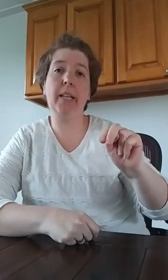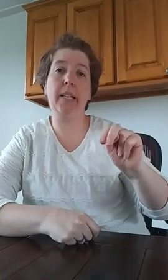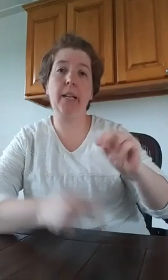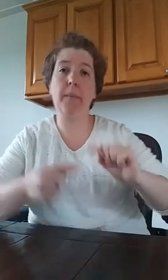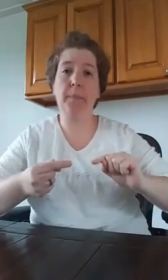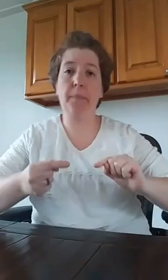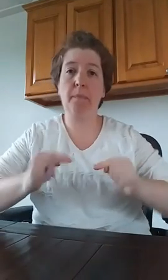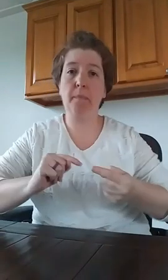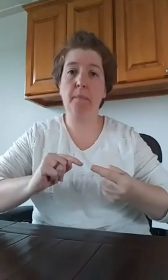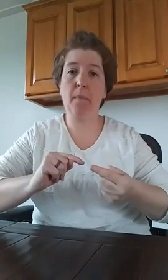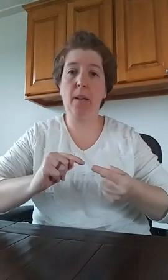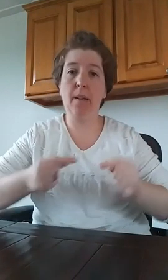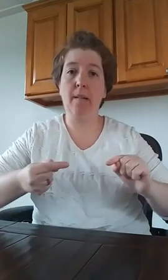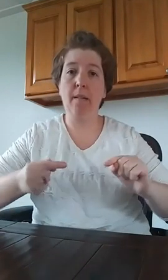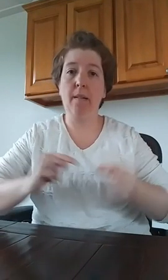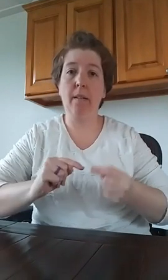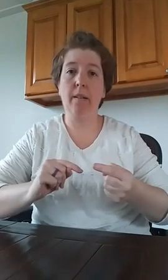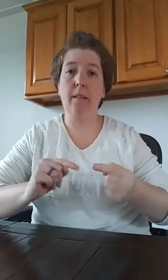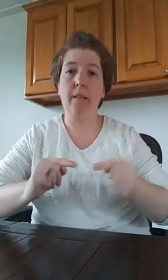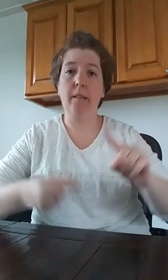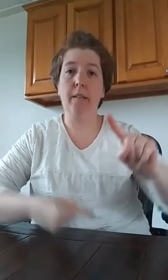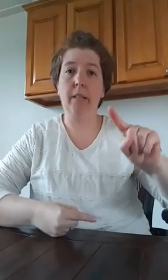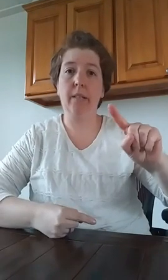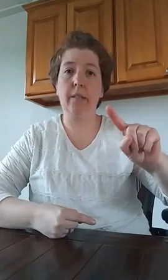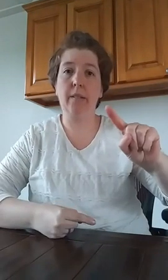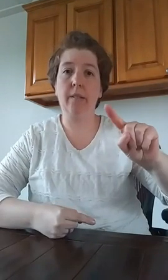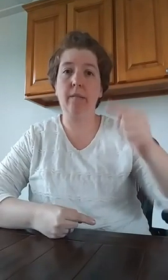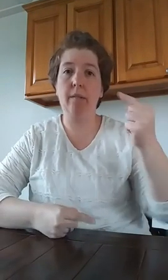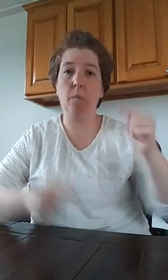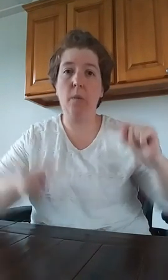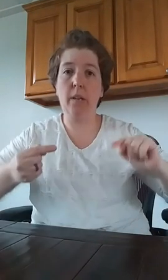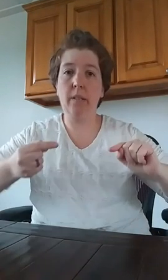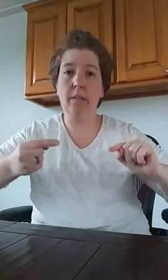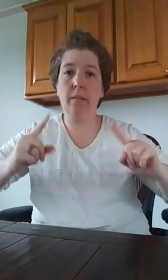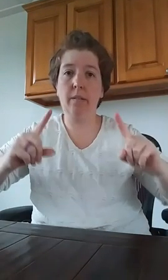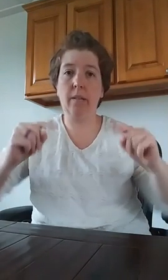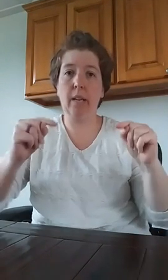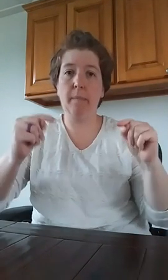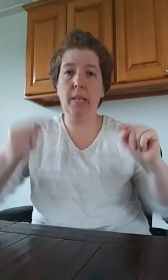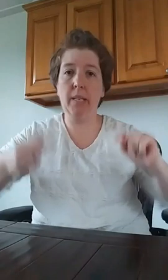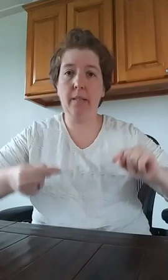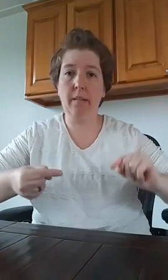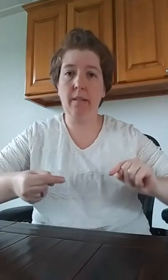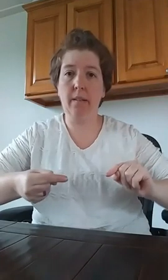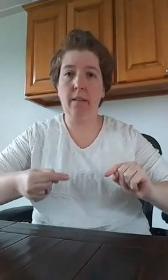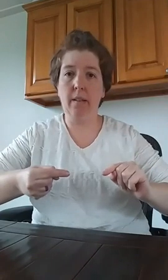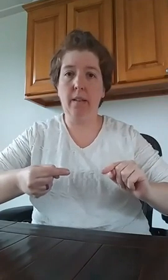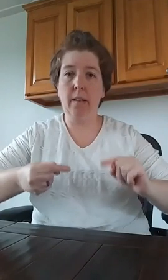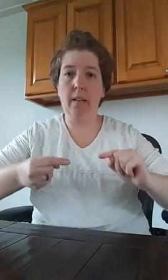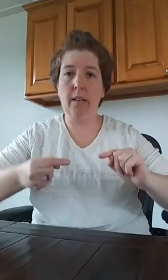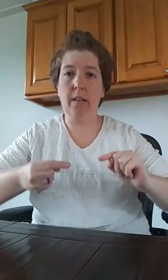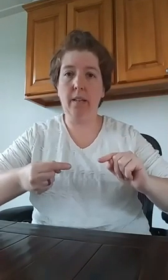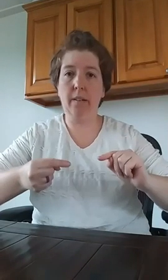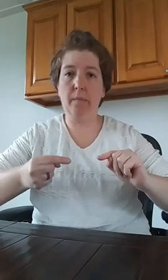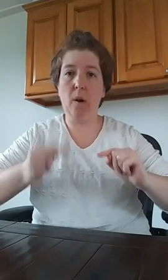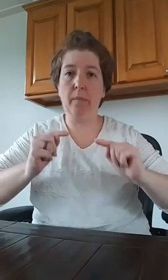it's one's kind of bent and palms